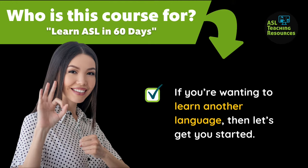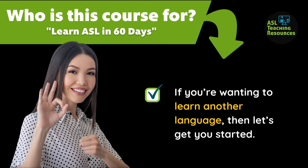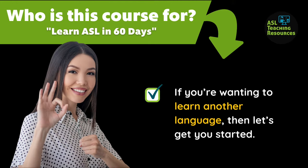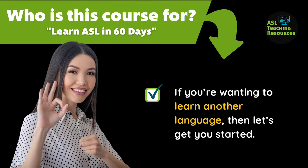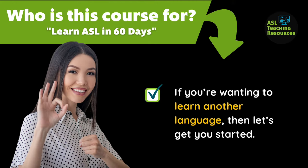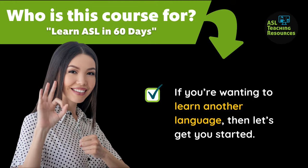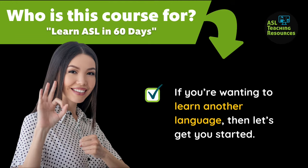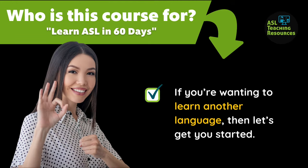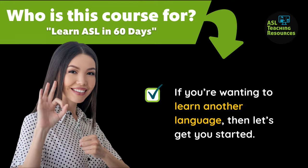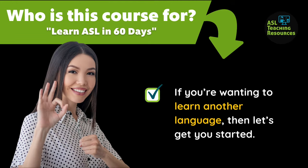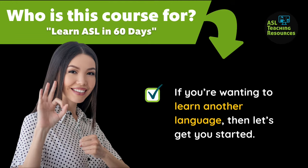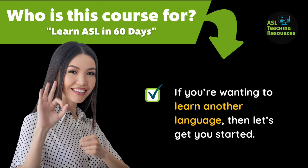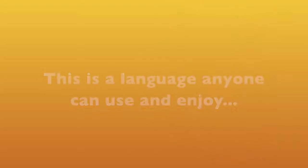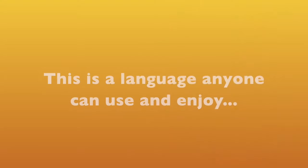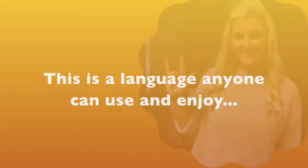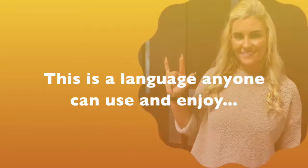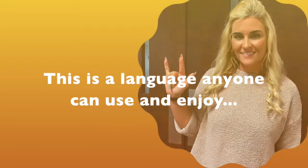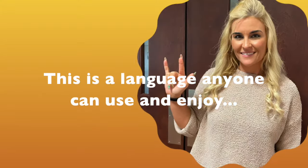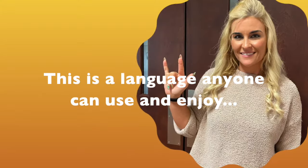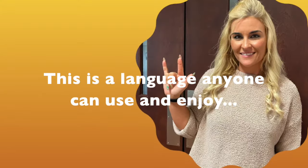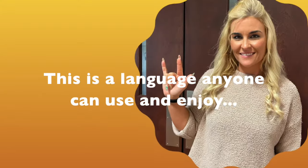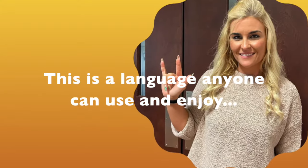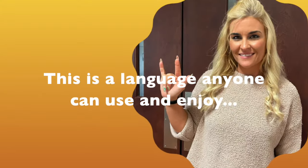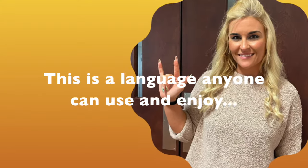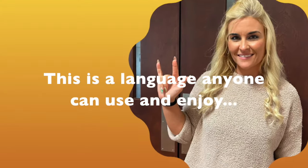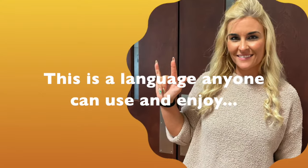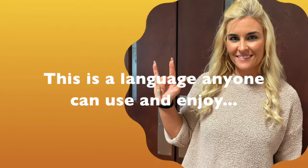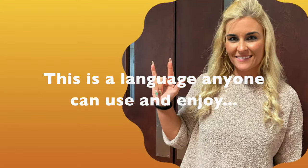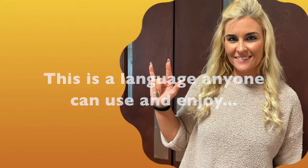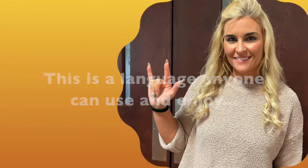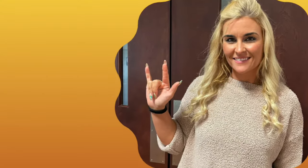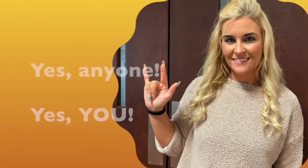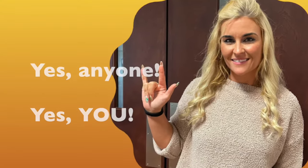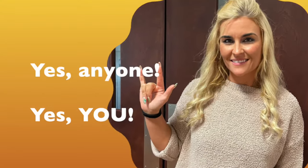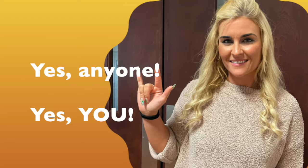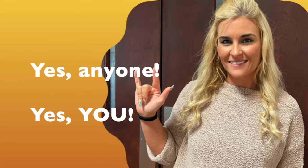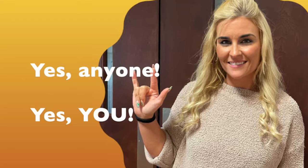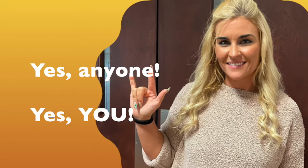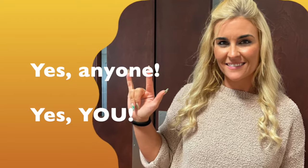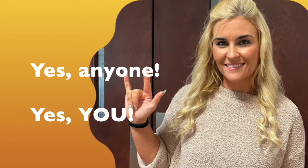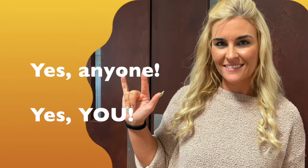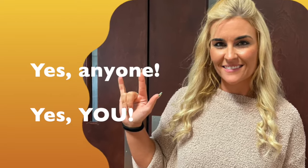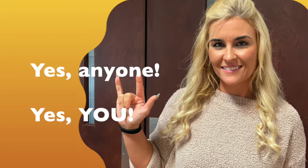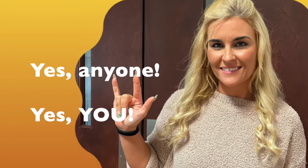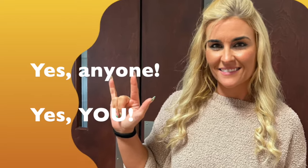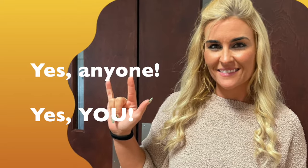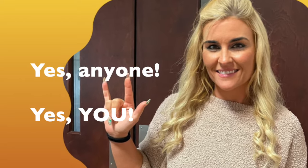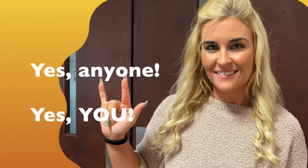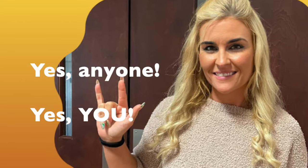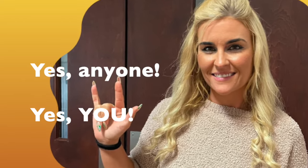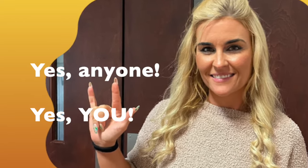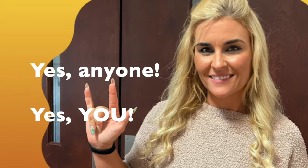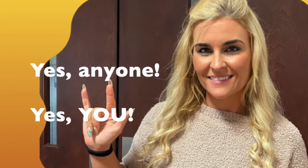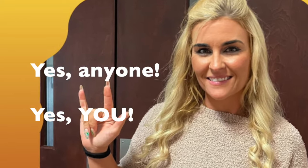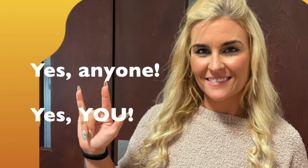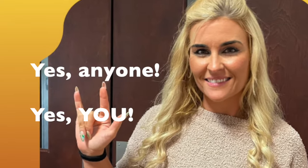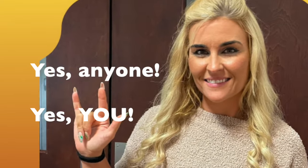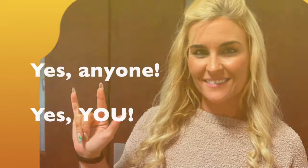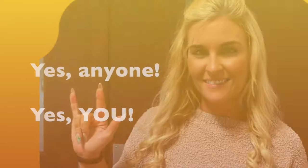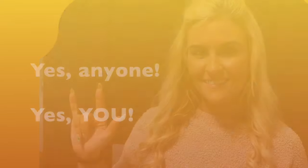you started. This is a language anyone can use and enjoy. Yes, anyone. Yes,